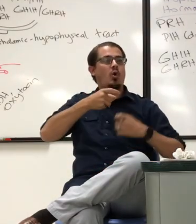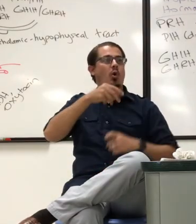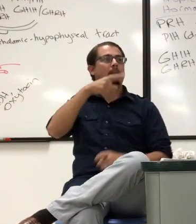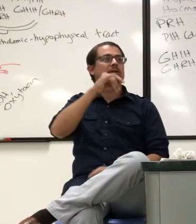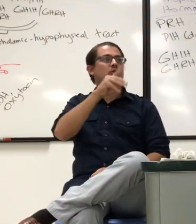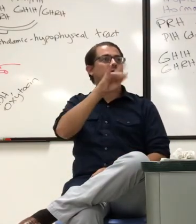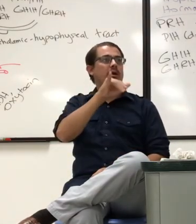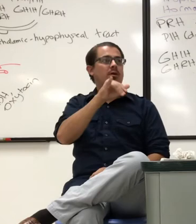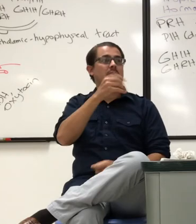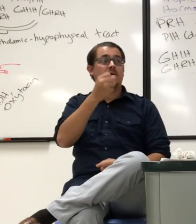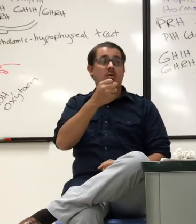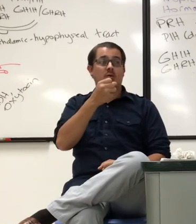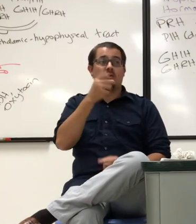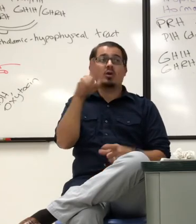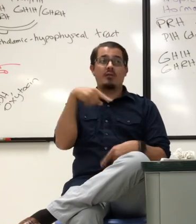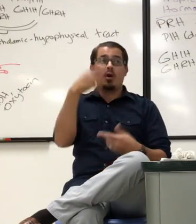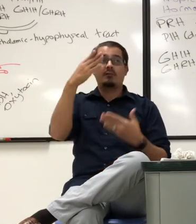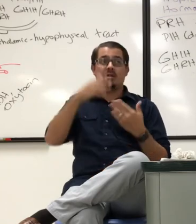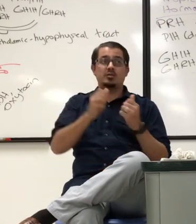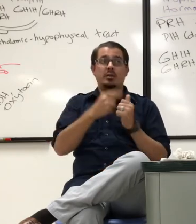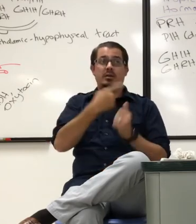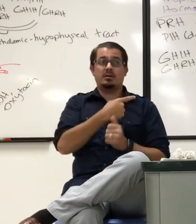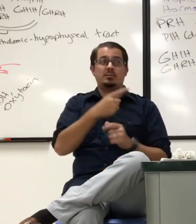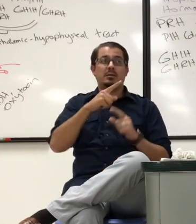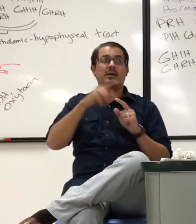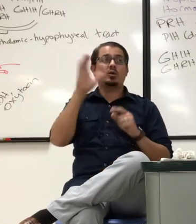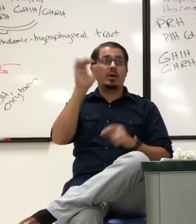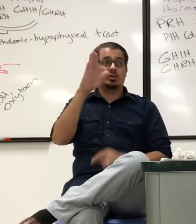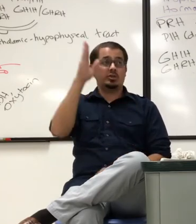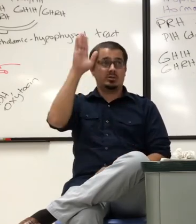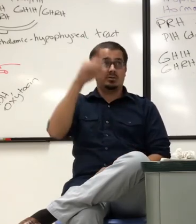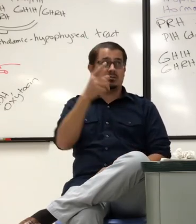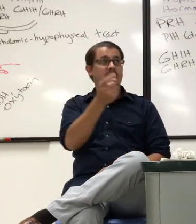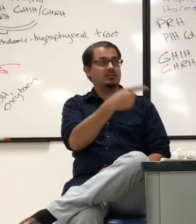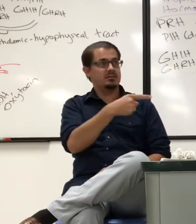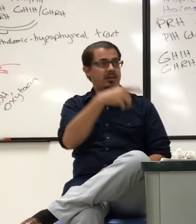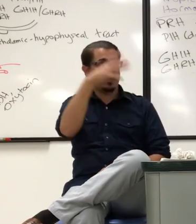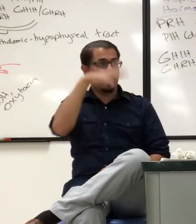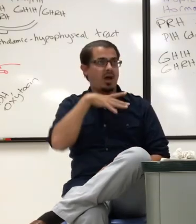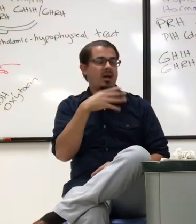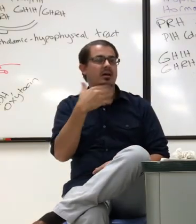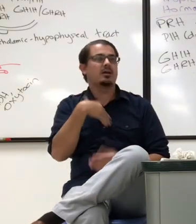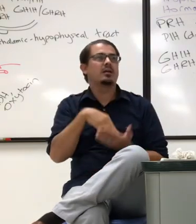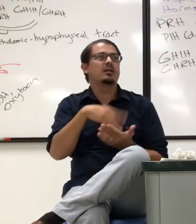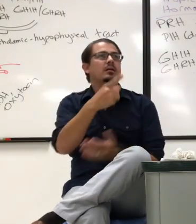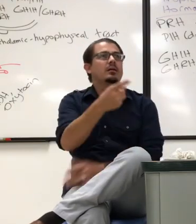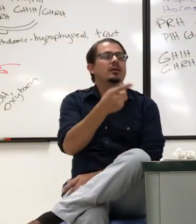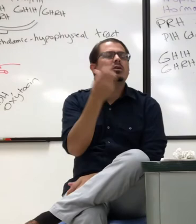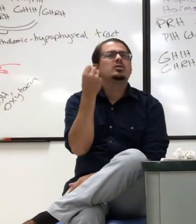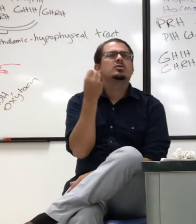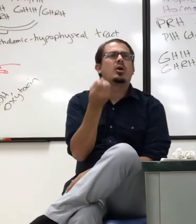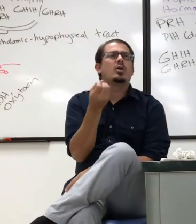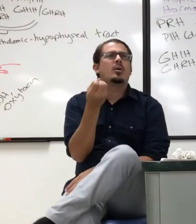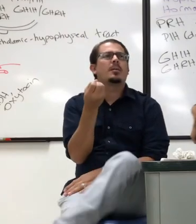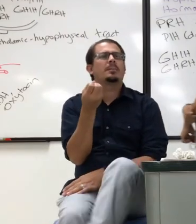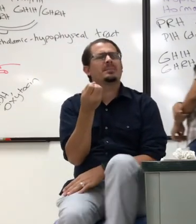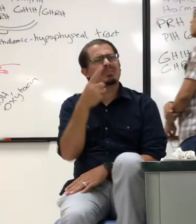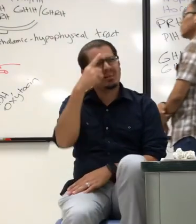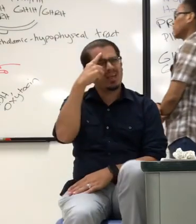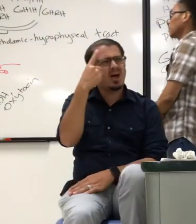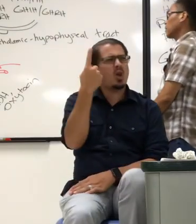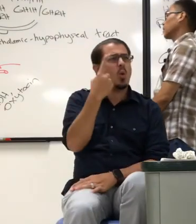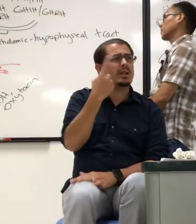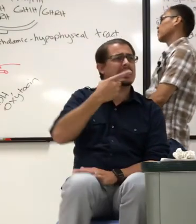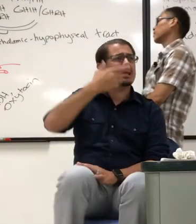I'm finished with that. But are there any questions? Yeah. Go ahead. So. I thought only